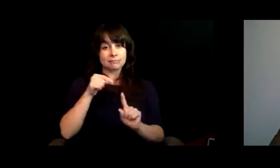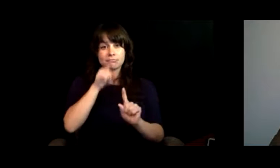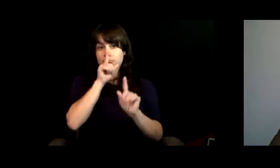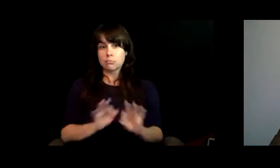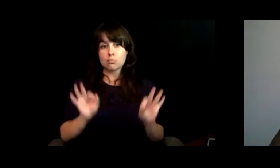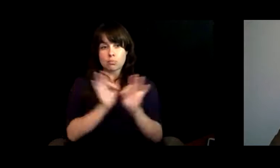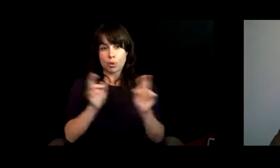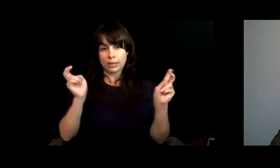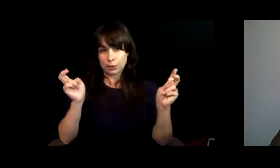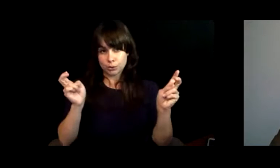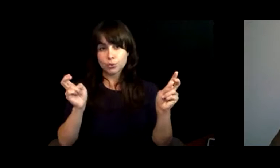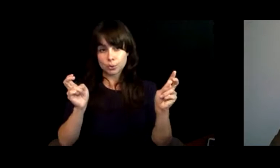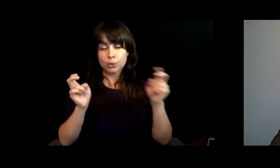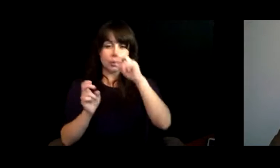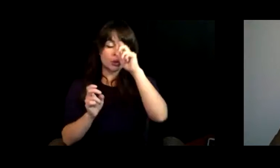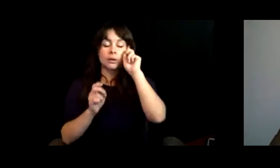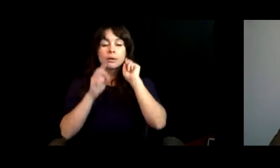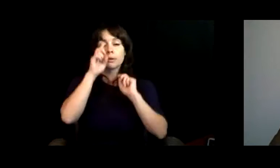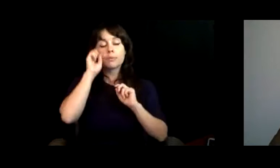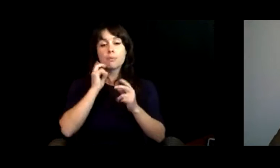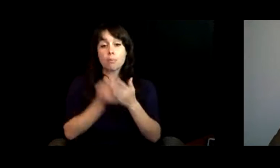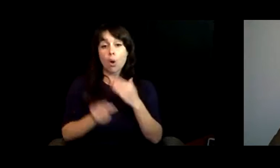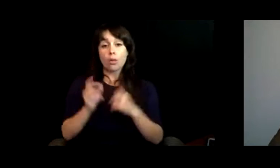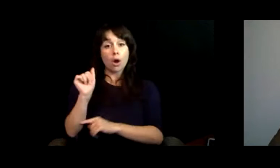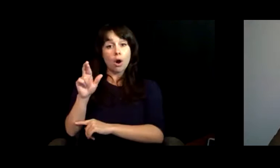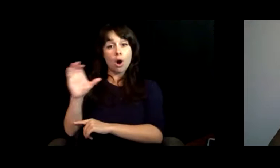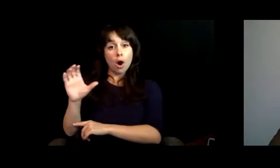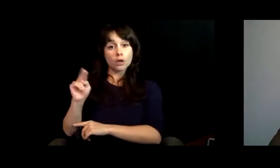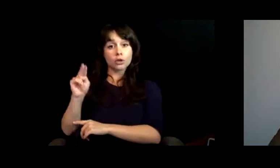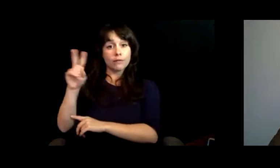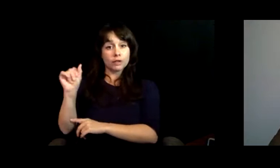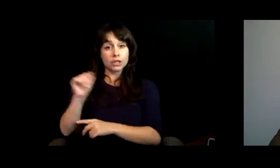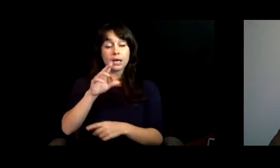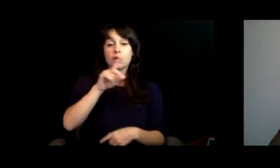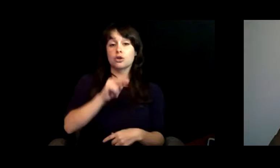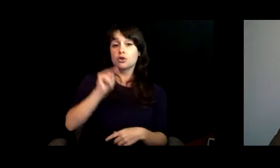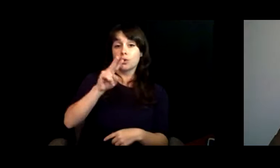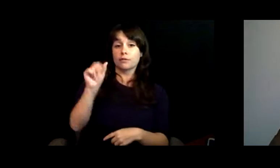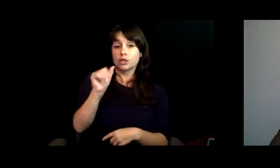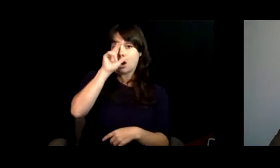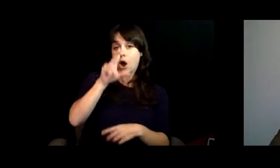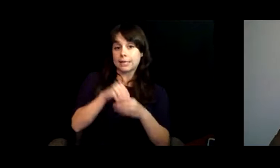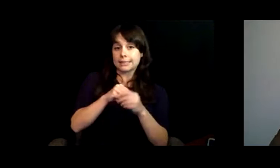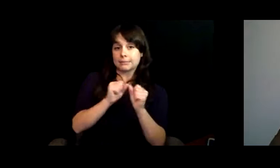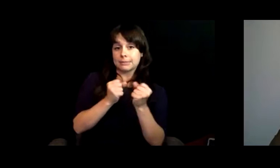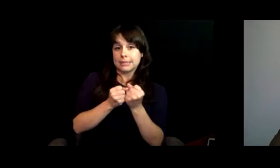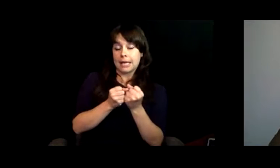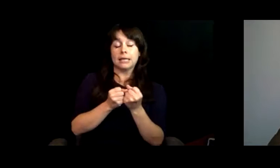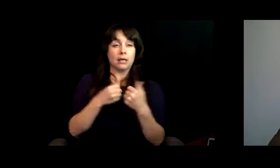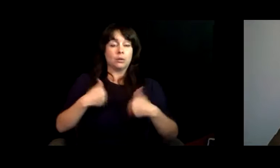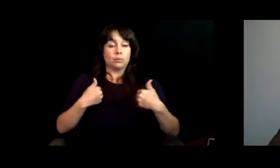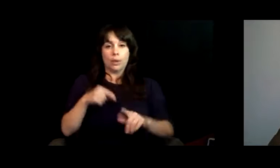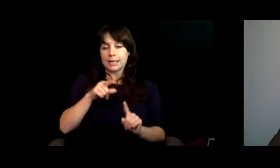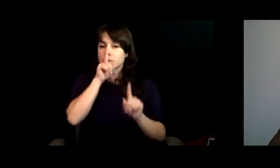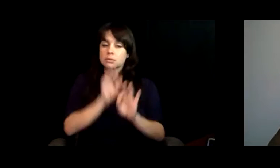issue, what you're confronting here, both with ARC of Northern Virginia and the Northern Virginia Autism Society. And it's something that has